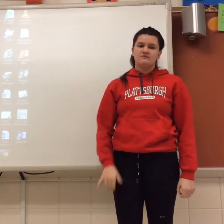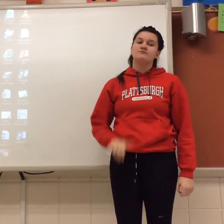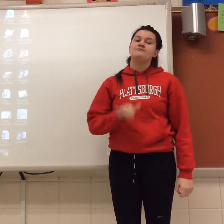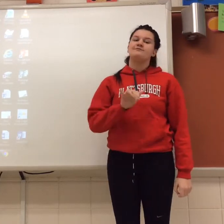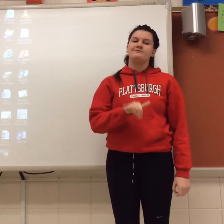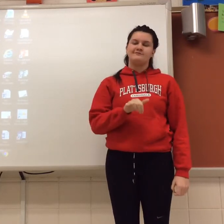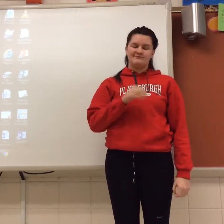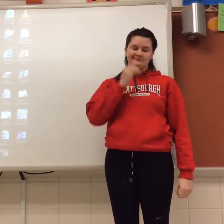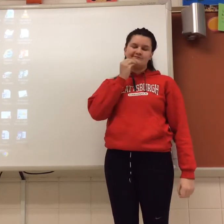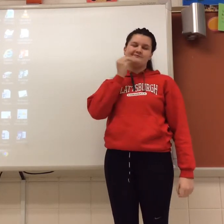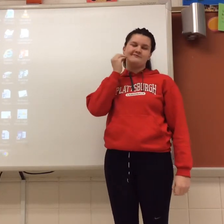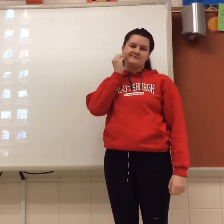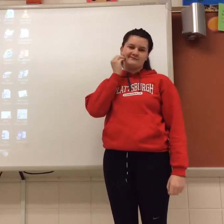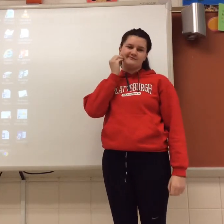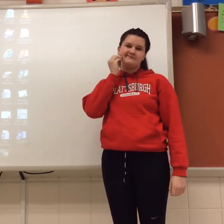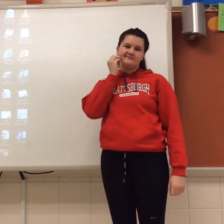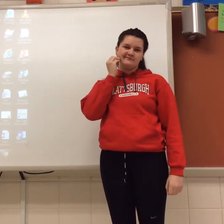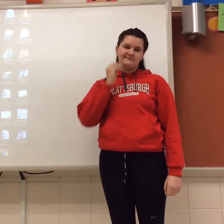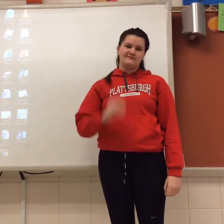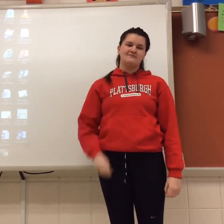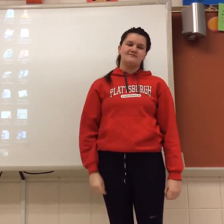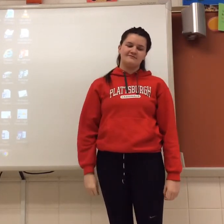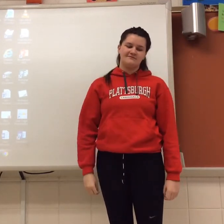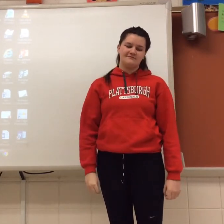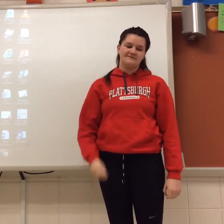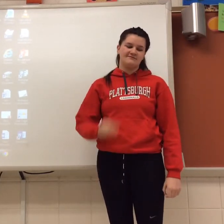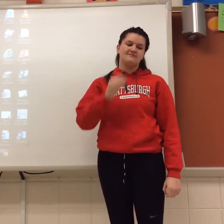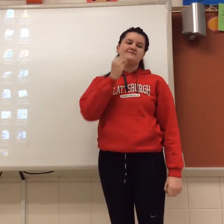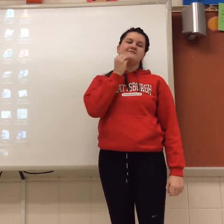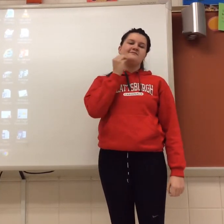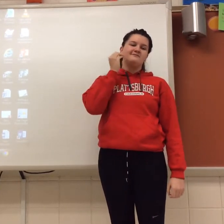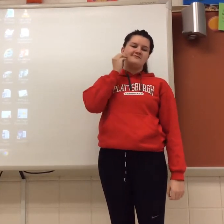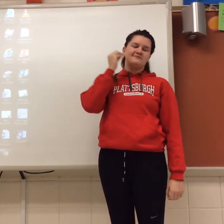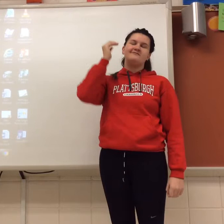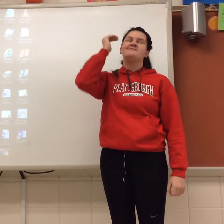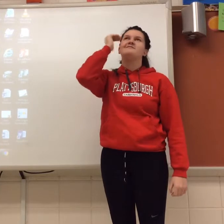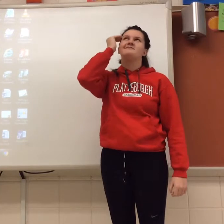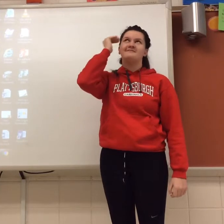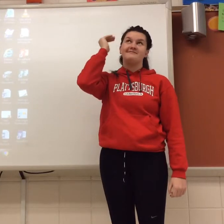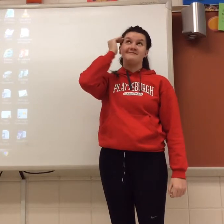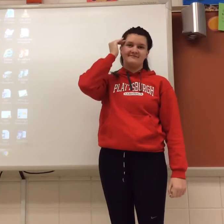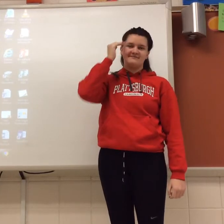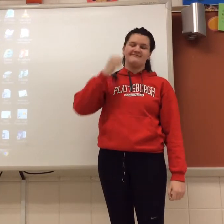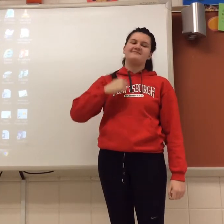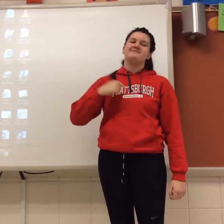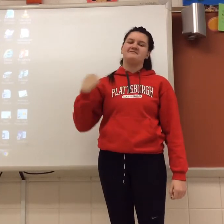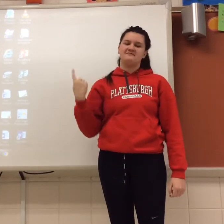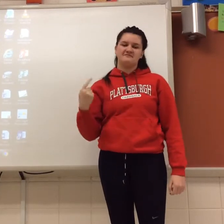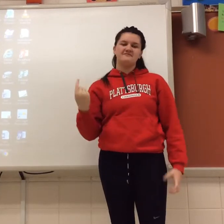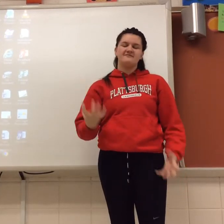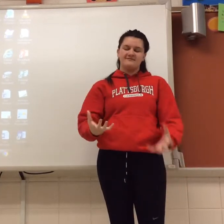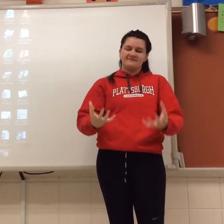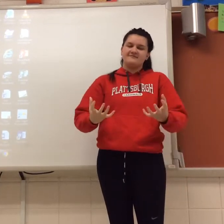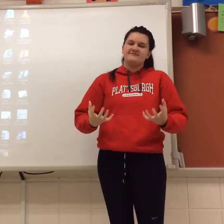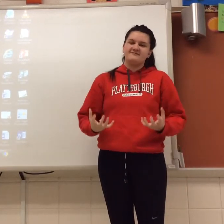"This must be home," he said. "I know I've always wanted a